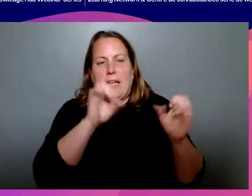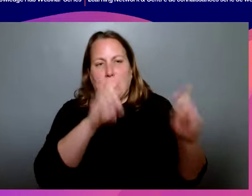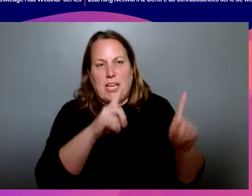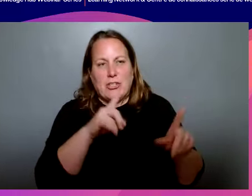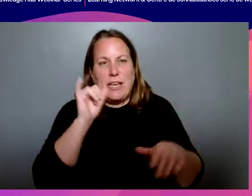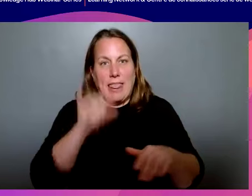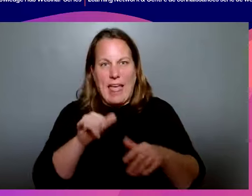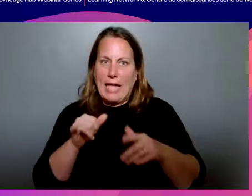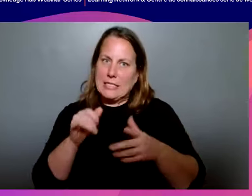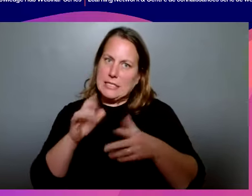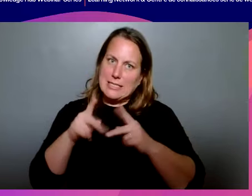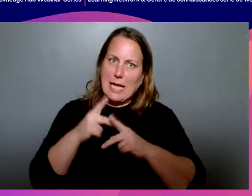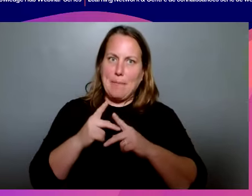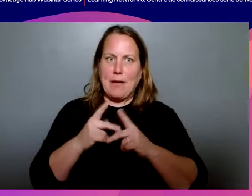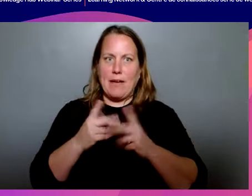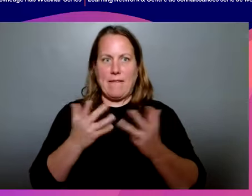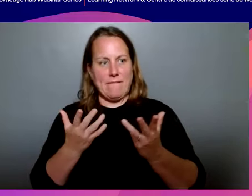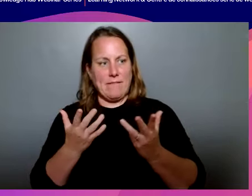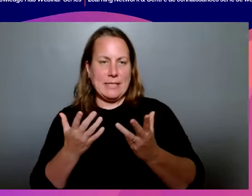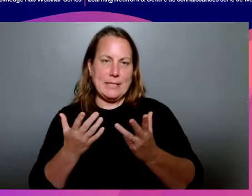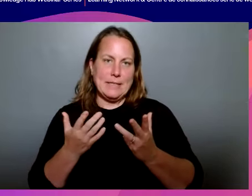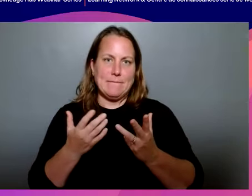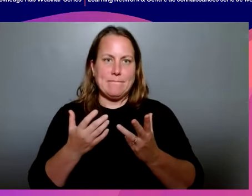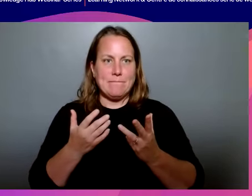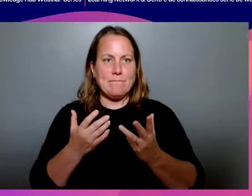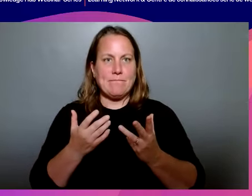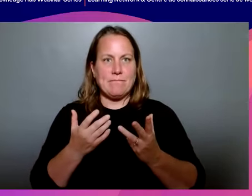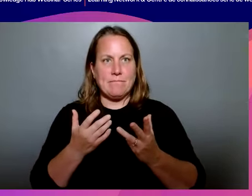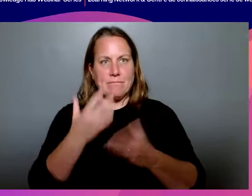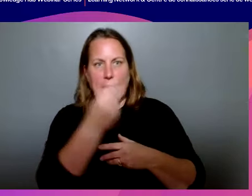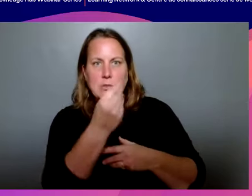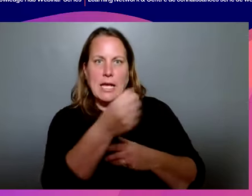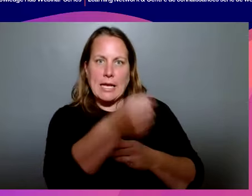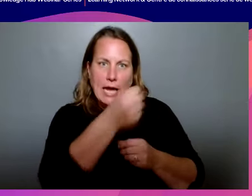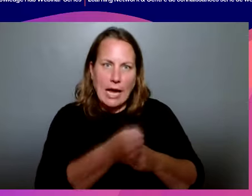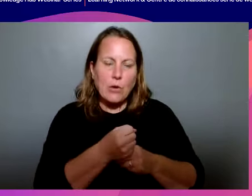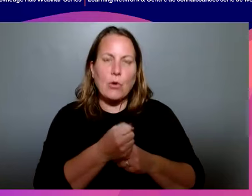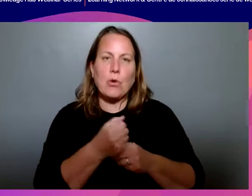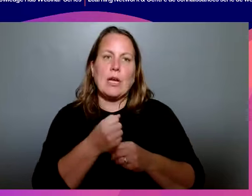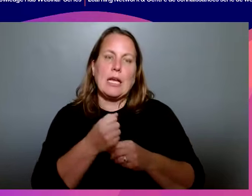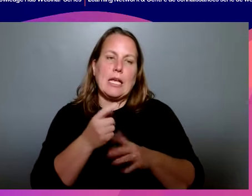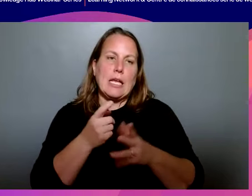of removal from the organization, I think, allows for